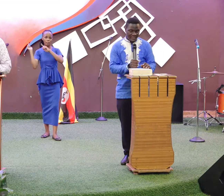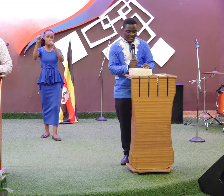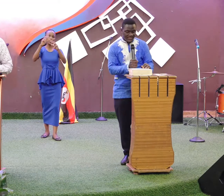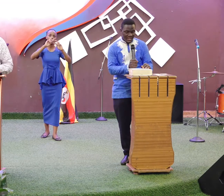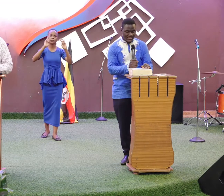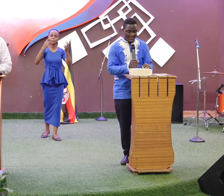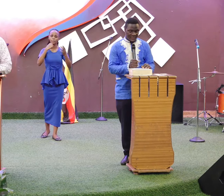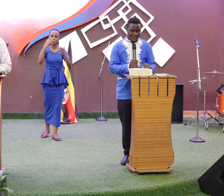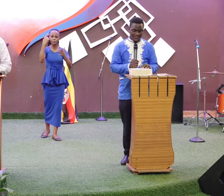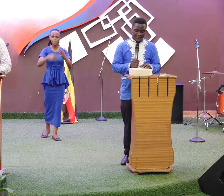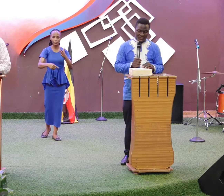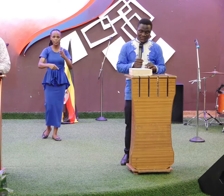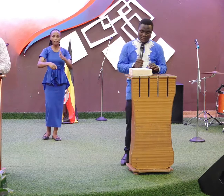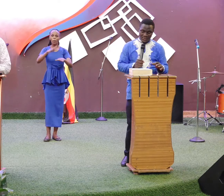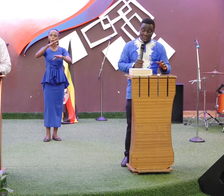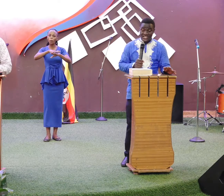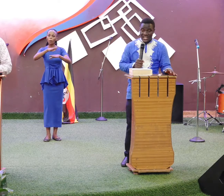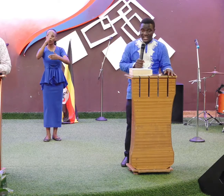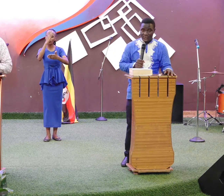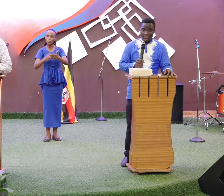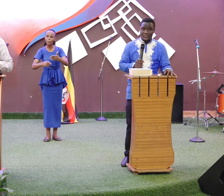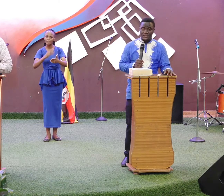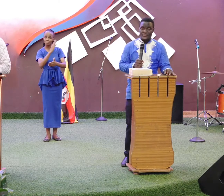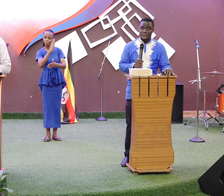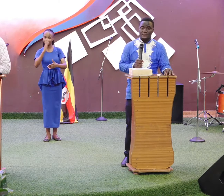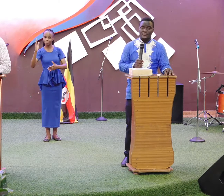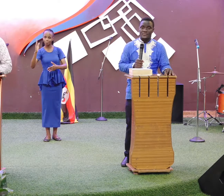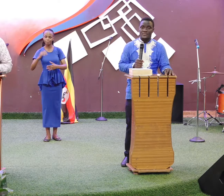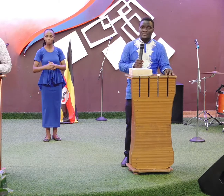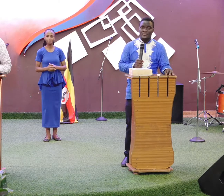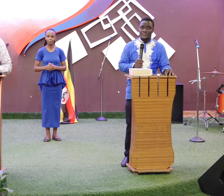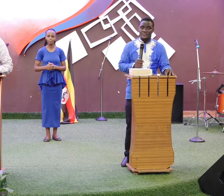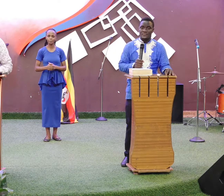My theme says, on which side are